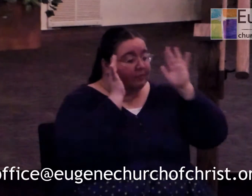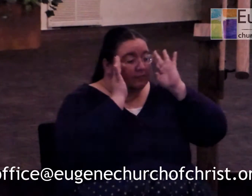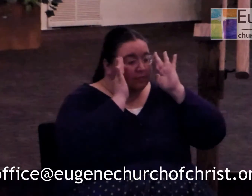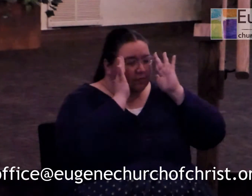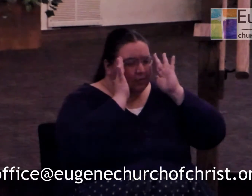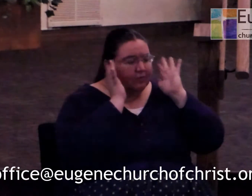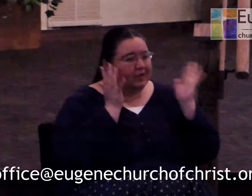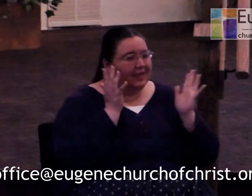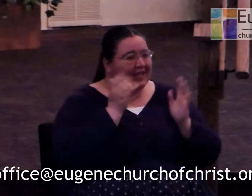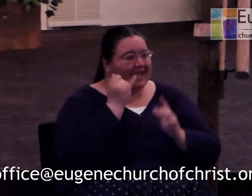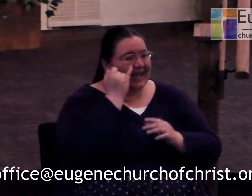willing to stop?